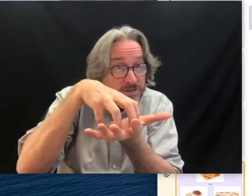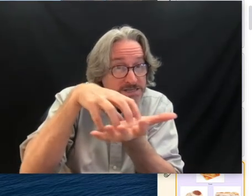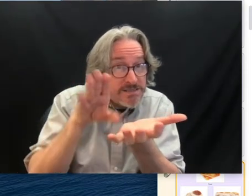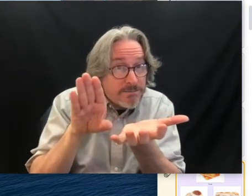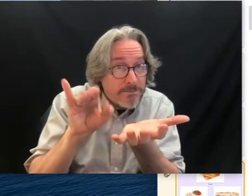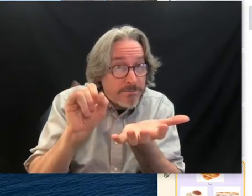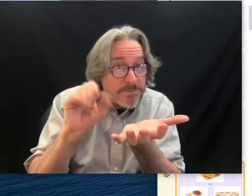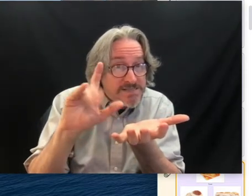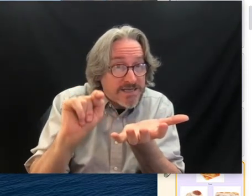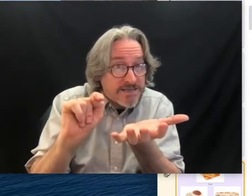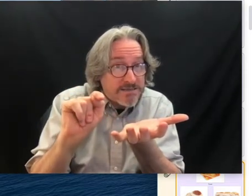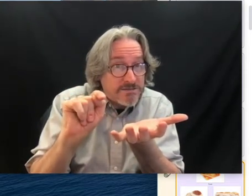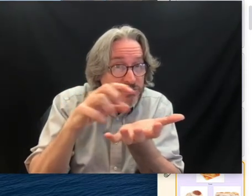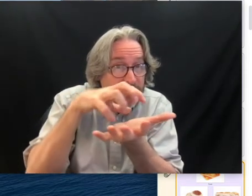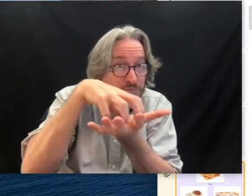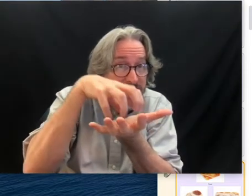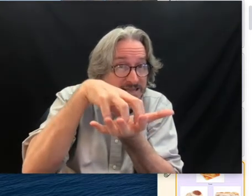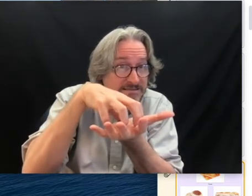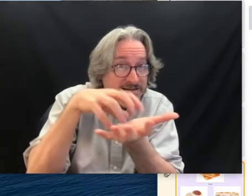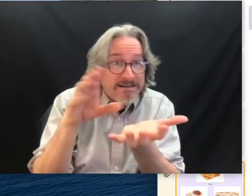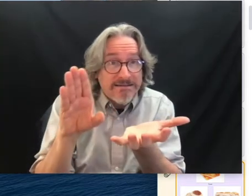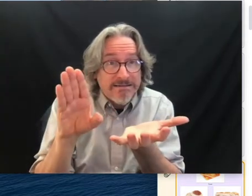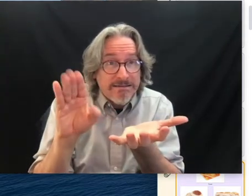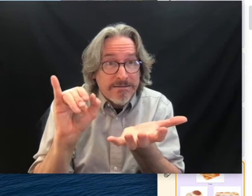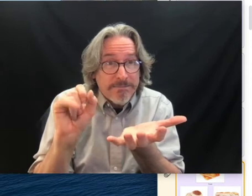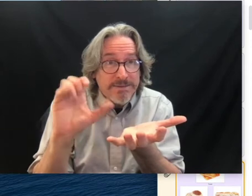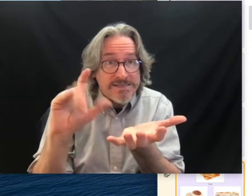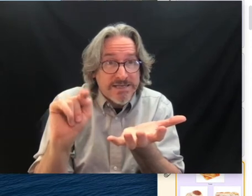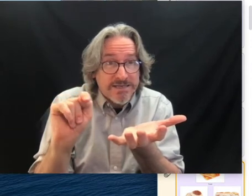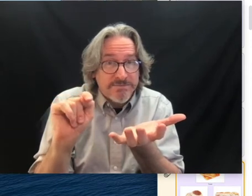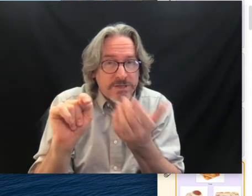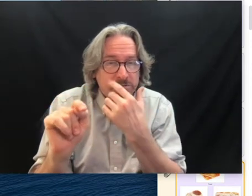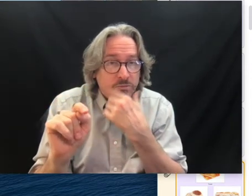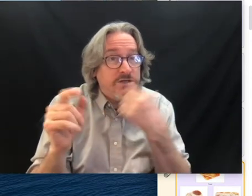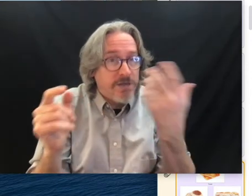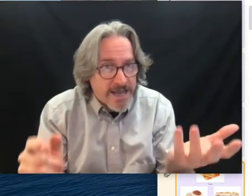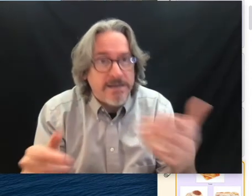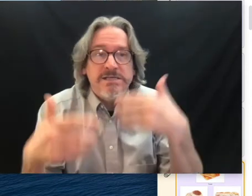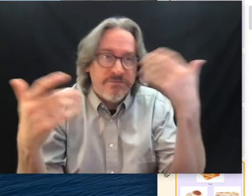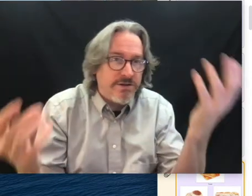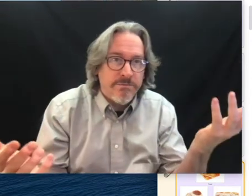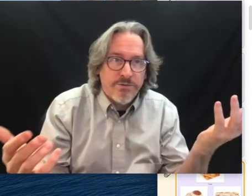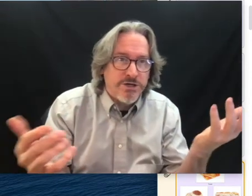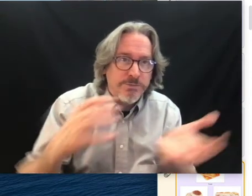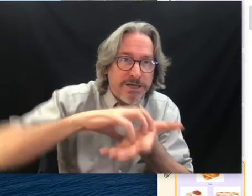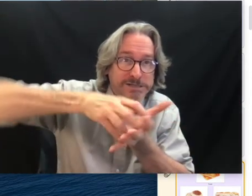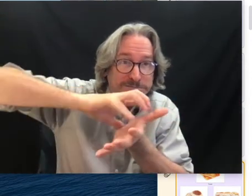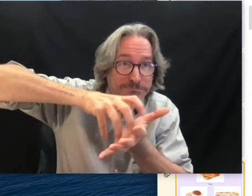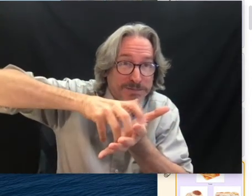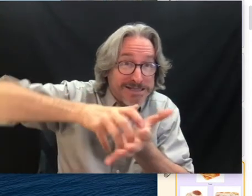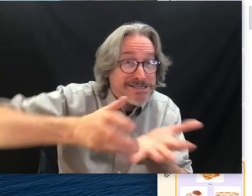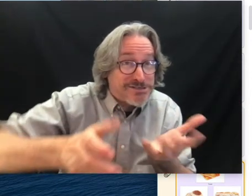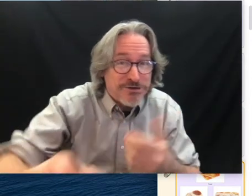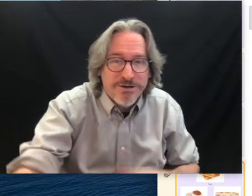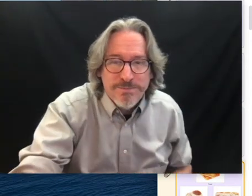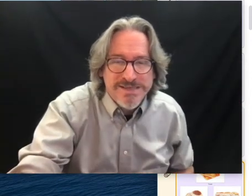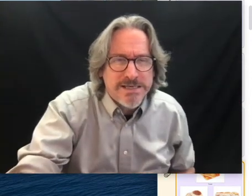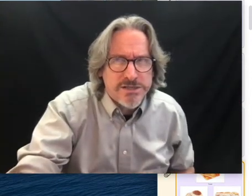show this biscuit. So like a bready thing, biscuit, which again is different than British because